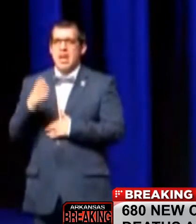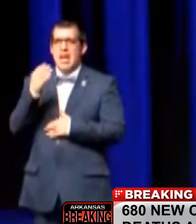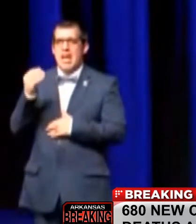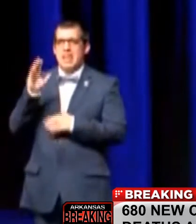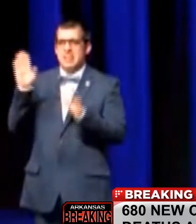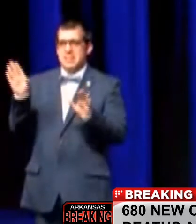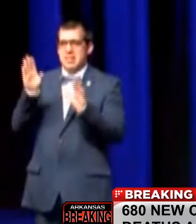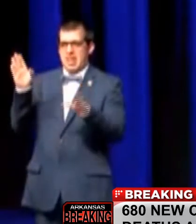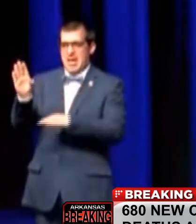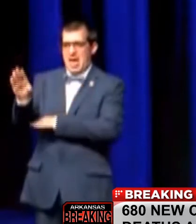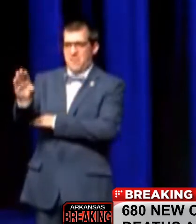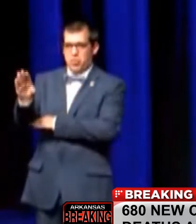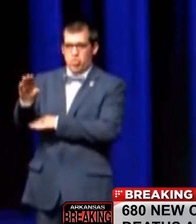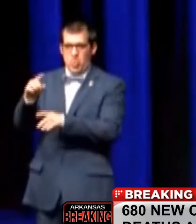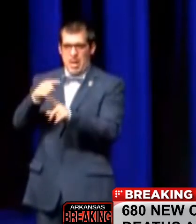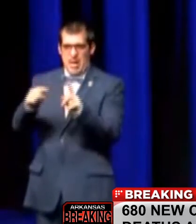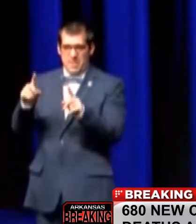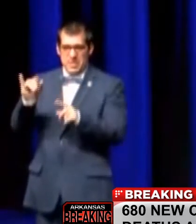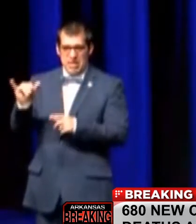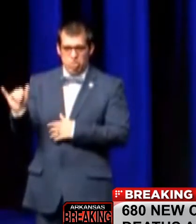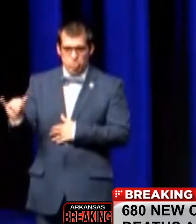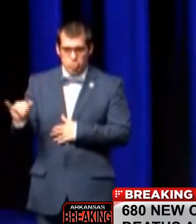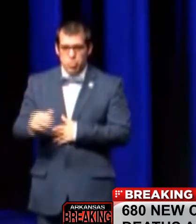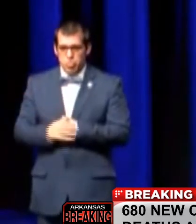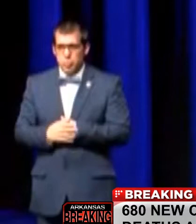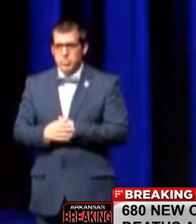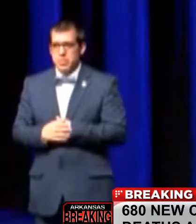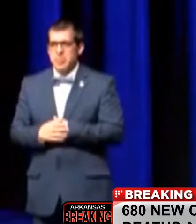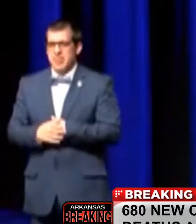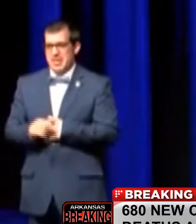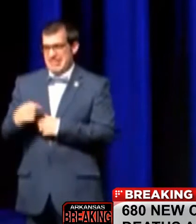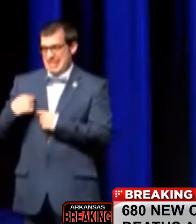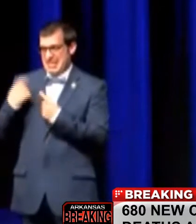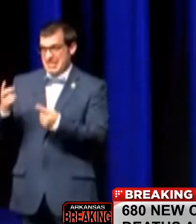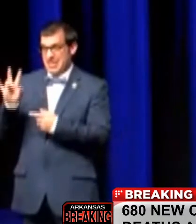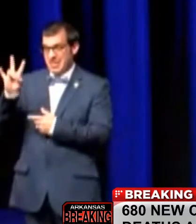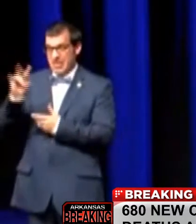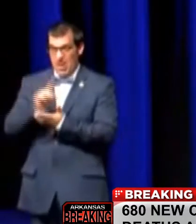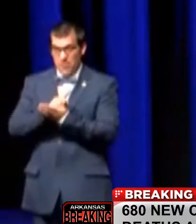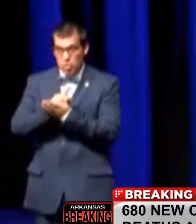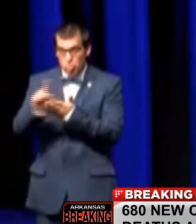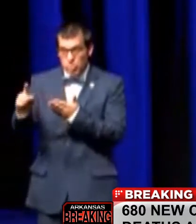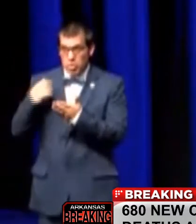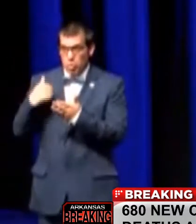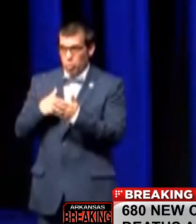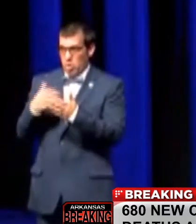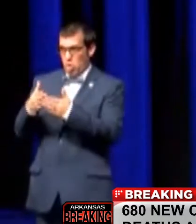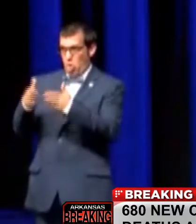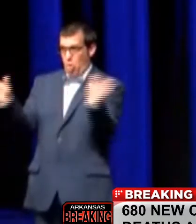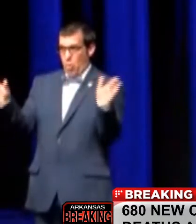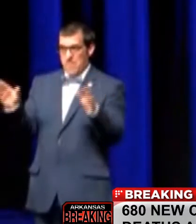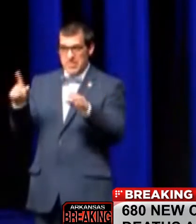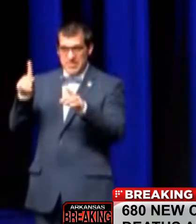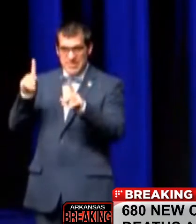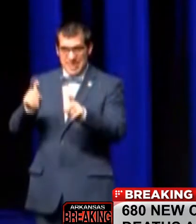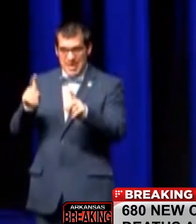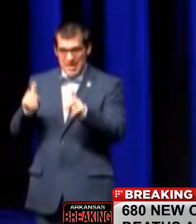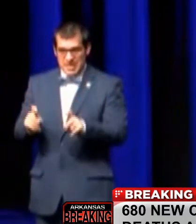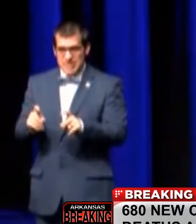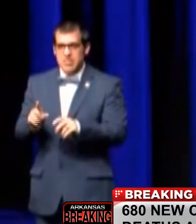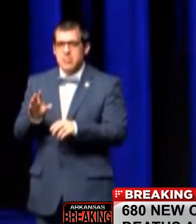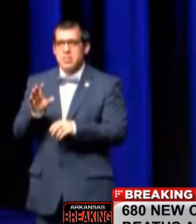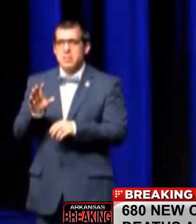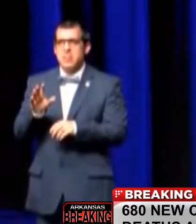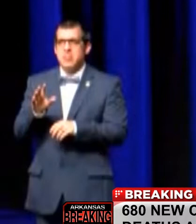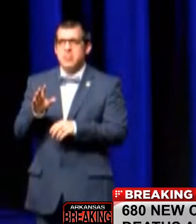on Sunday afternoon. In the 7 weeks that we have made available tests, now this is